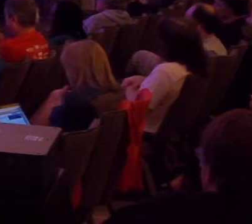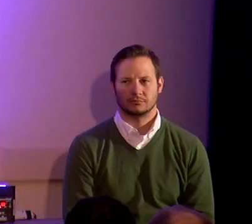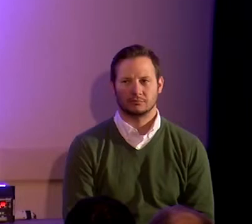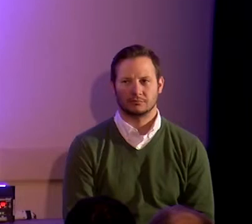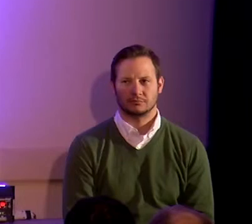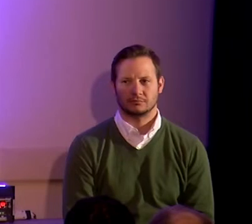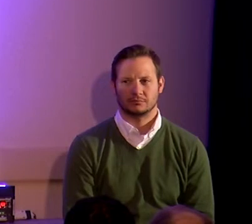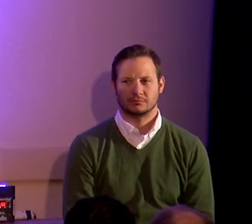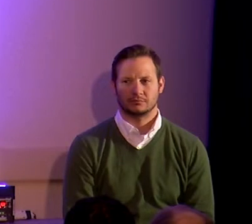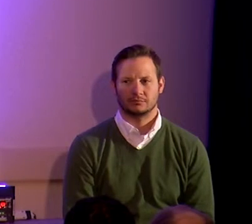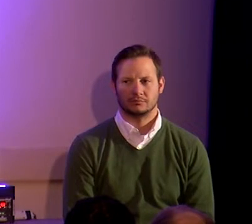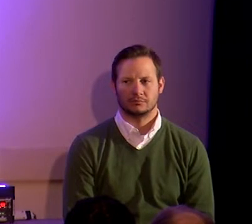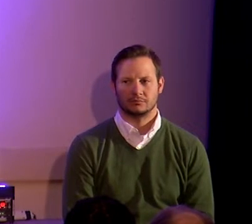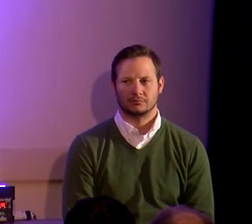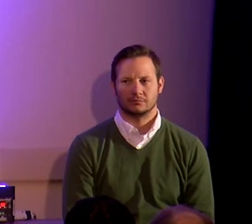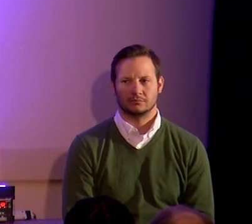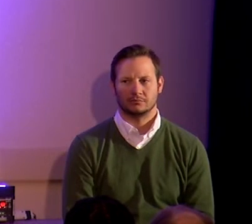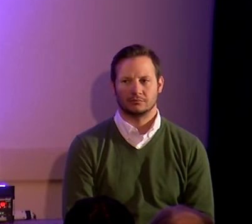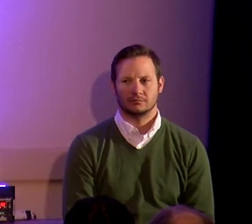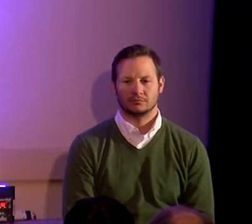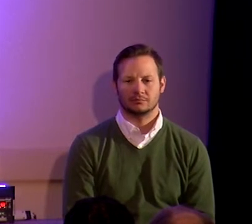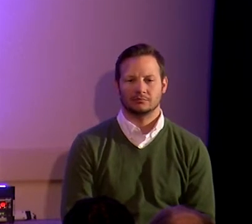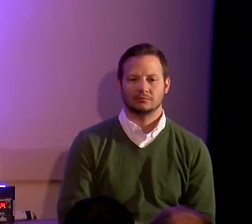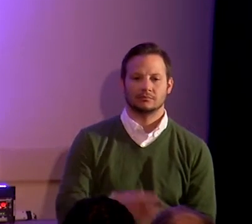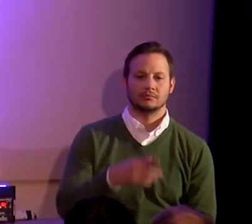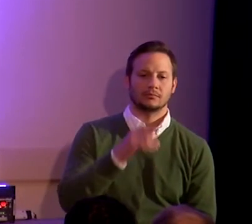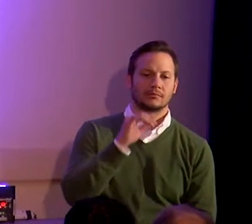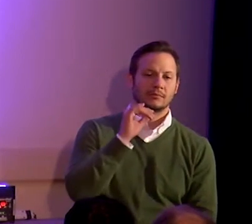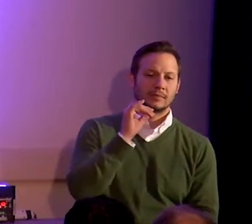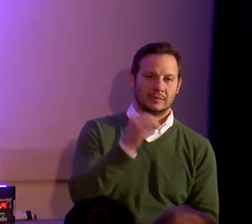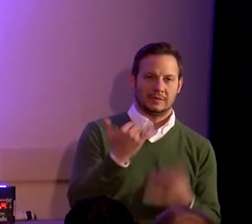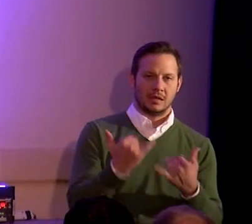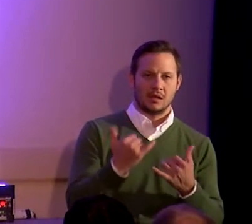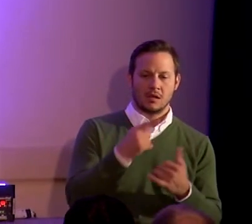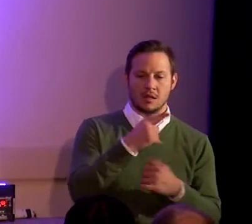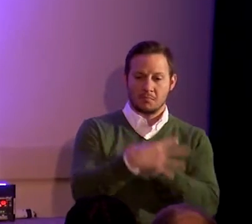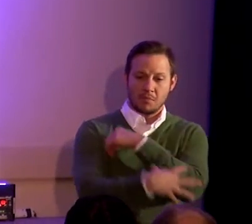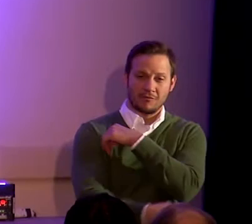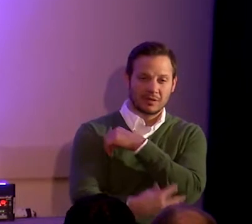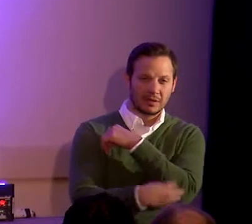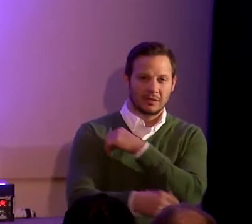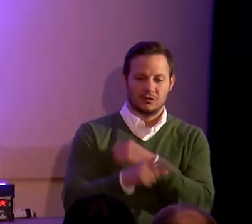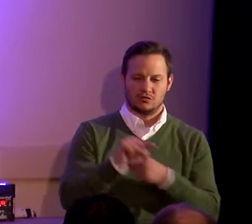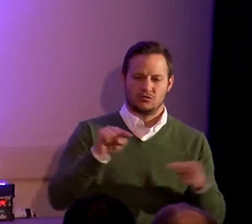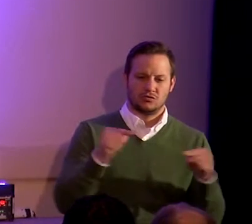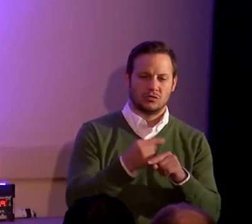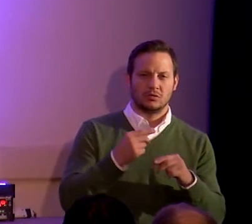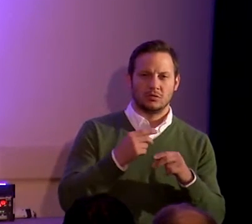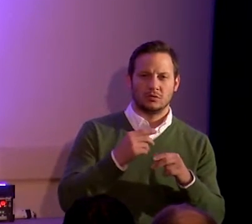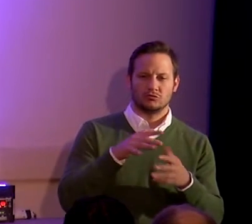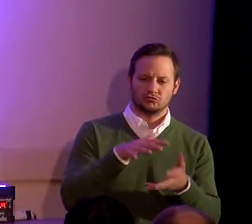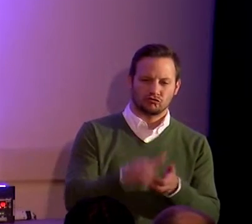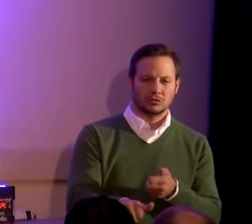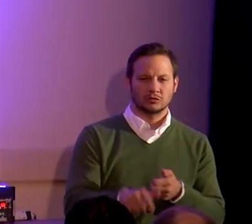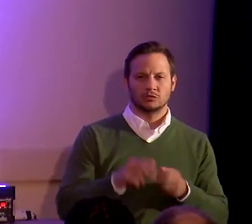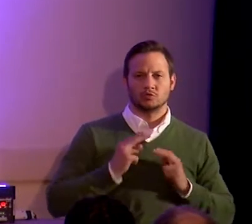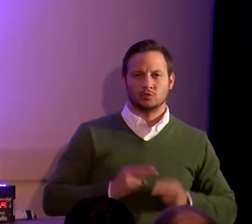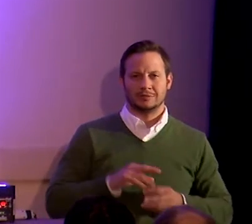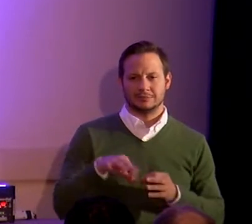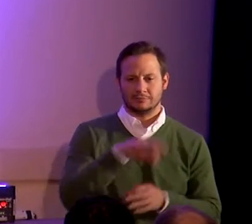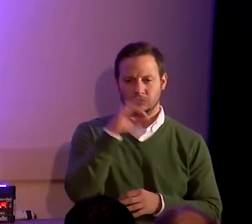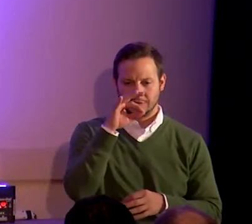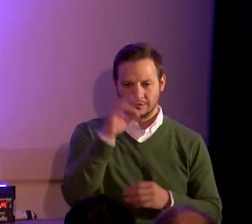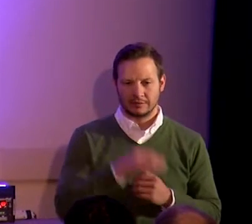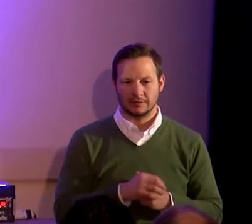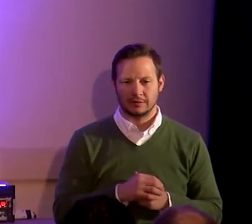The time is now to vanquish the prison of poverty that crushes the human spirit, distorts human perception around what is even possible for us, and